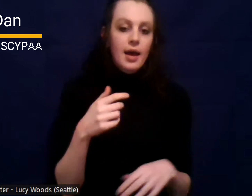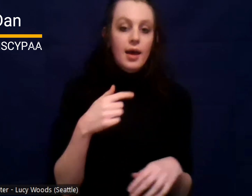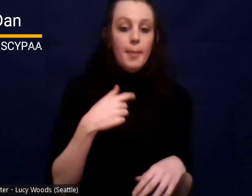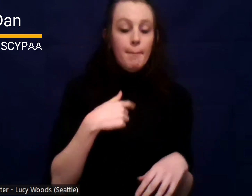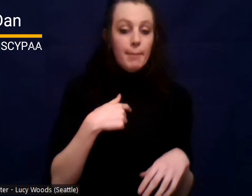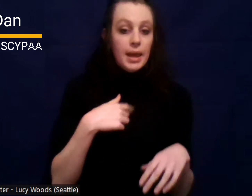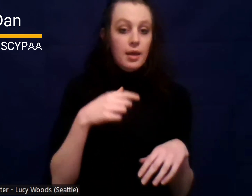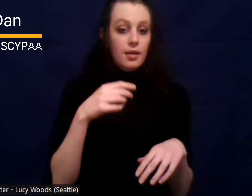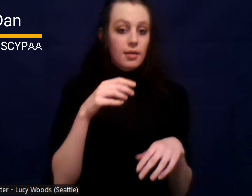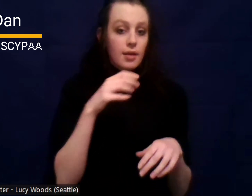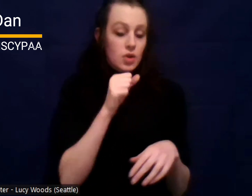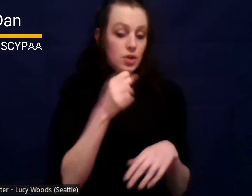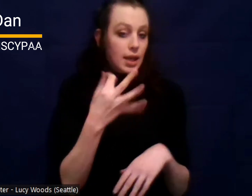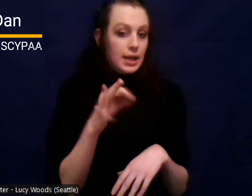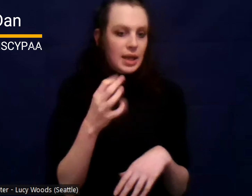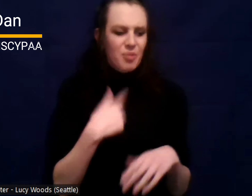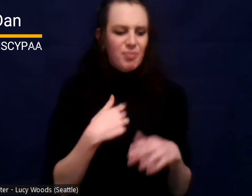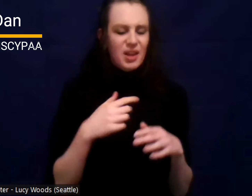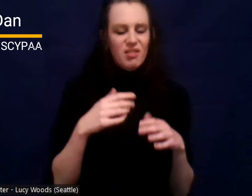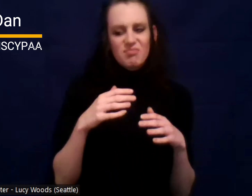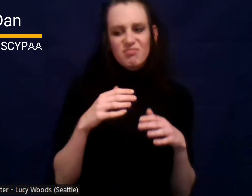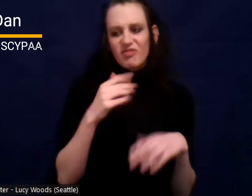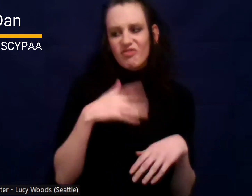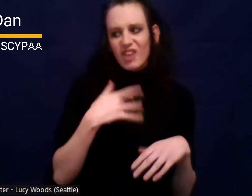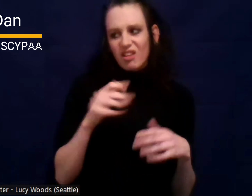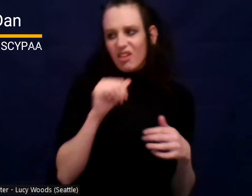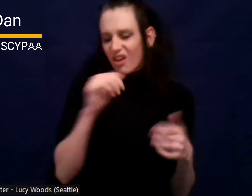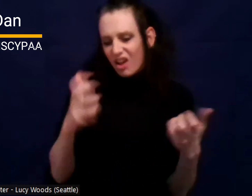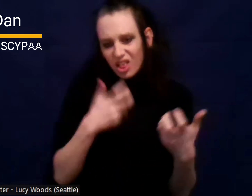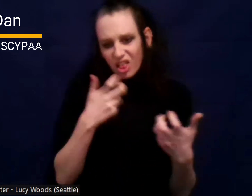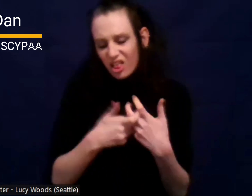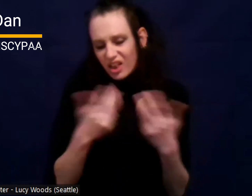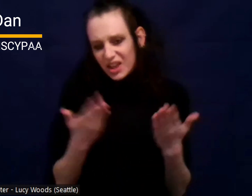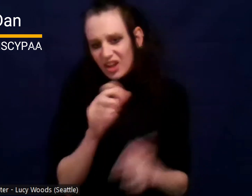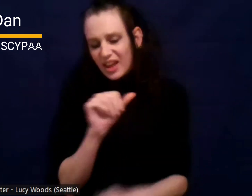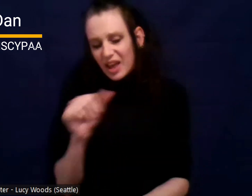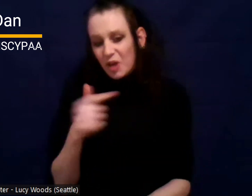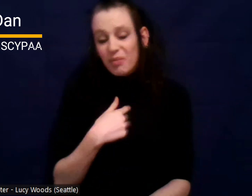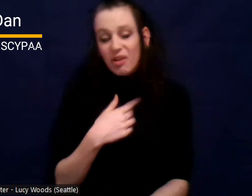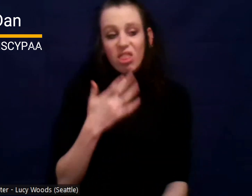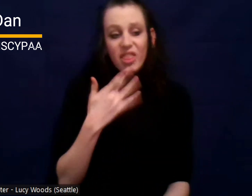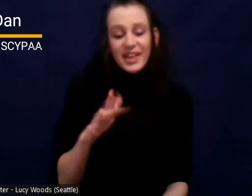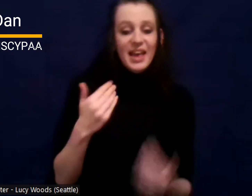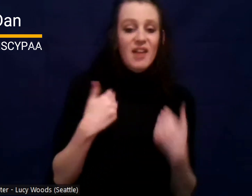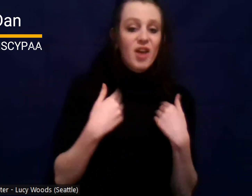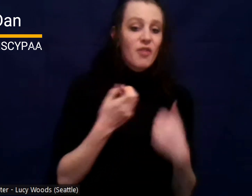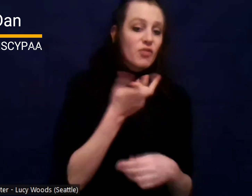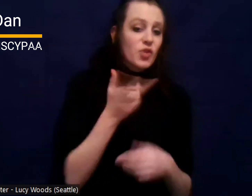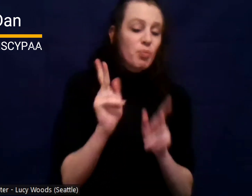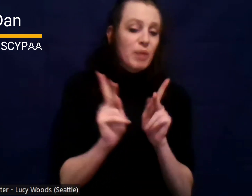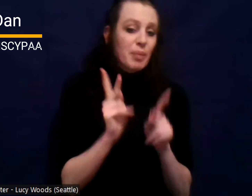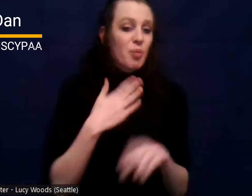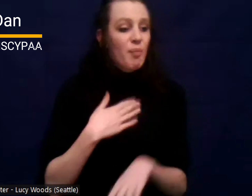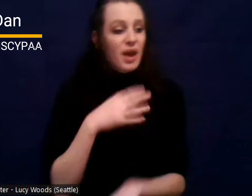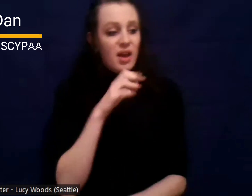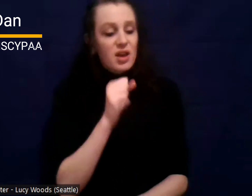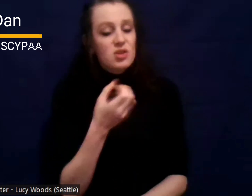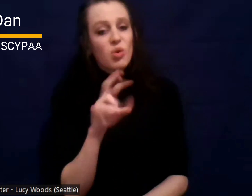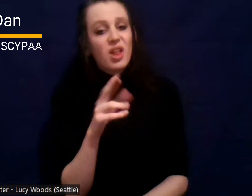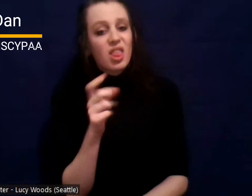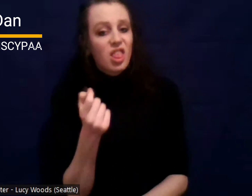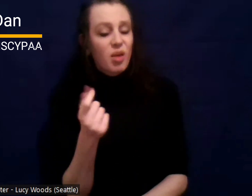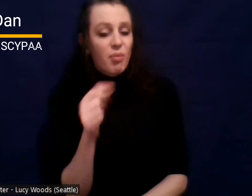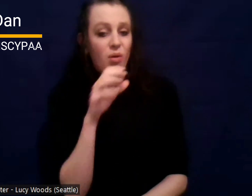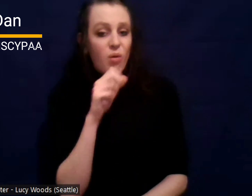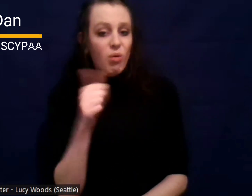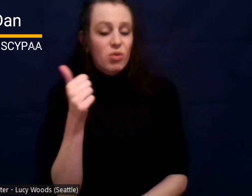in. I was lucky there was a few people roughly my age or a little bit older when I got sober, but it was mostly, dudes